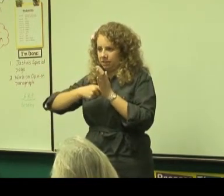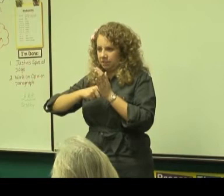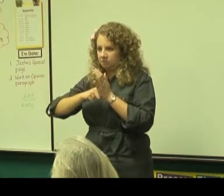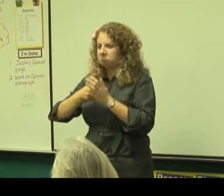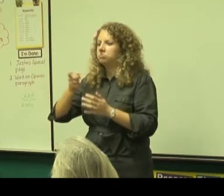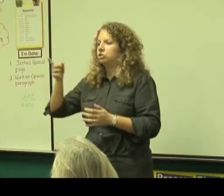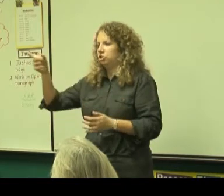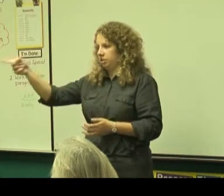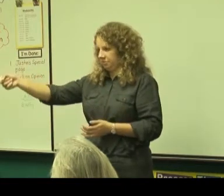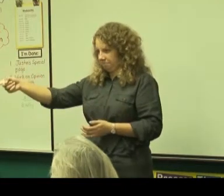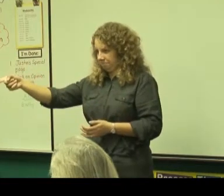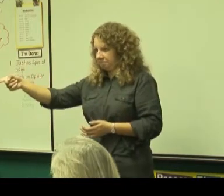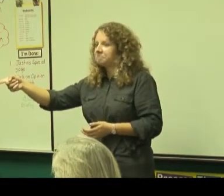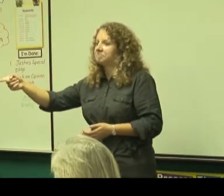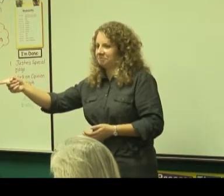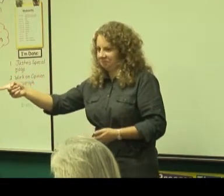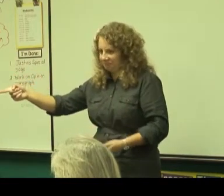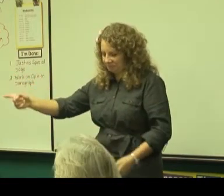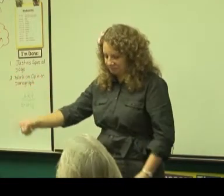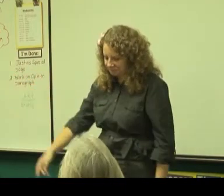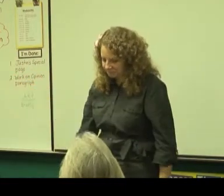keys. She.